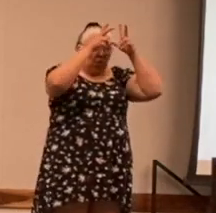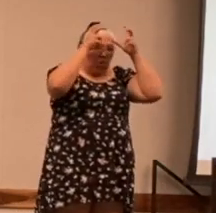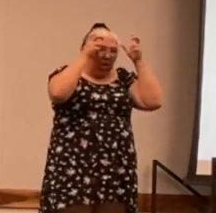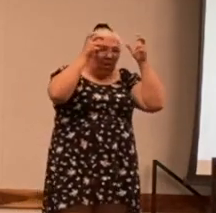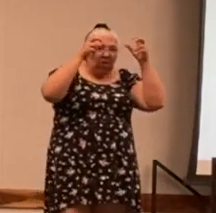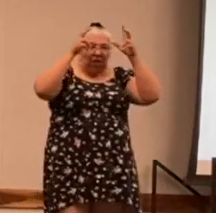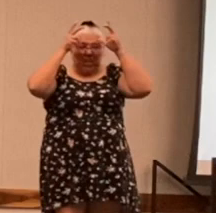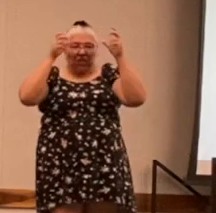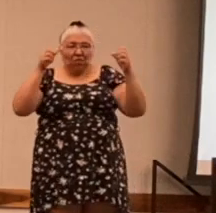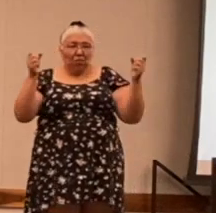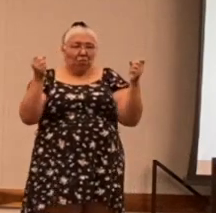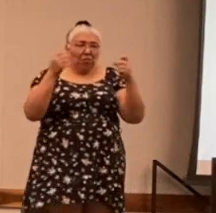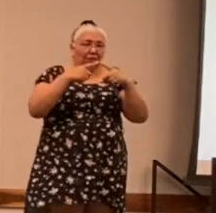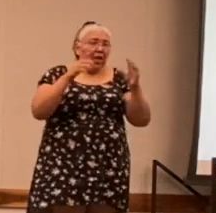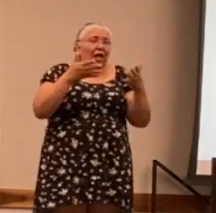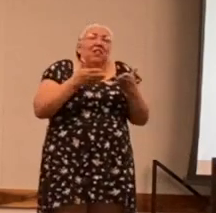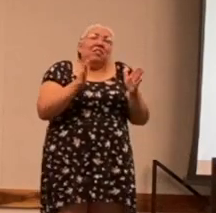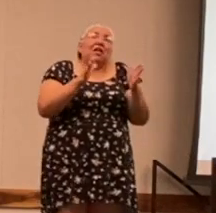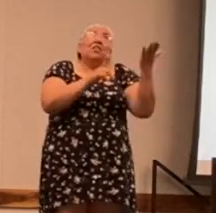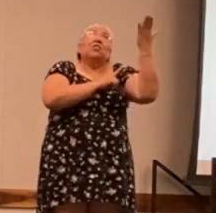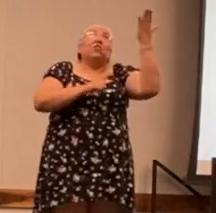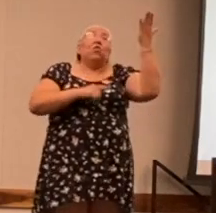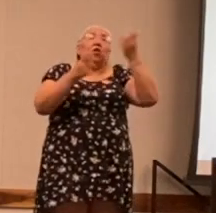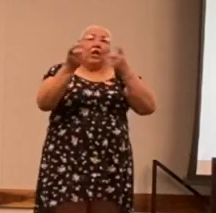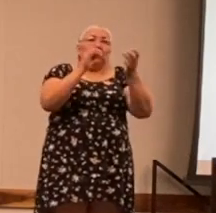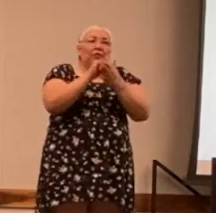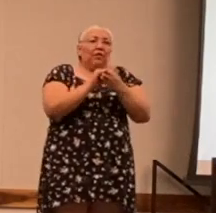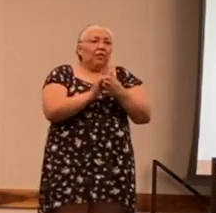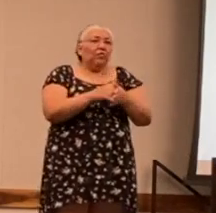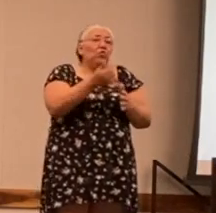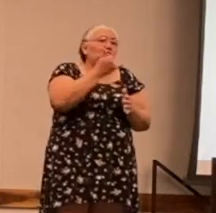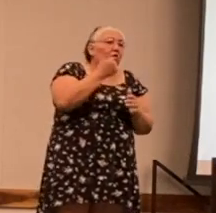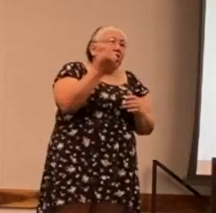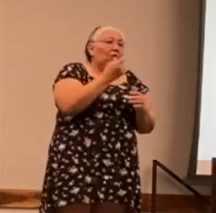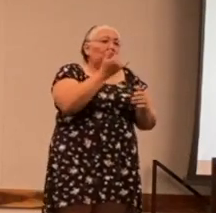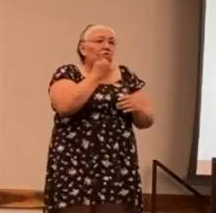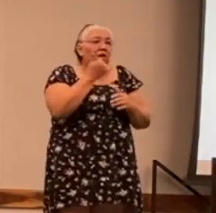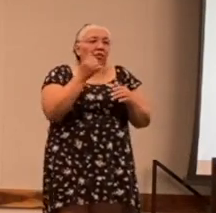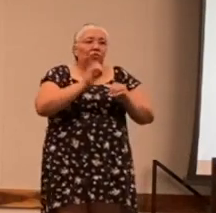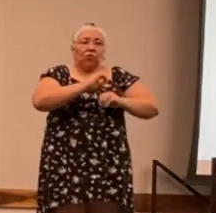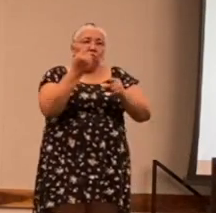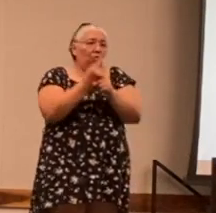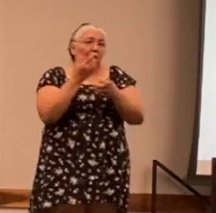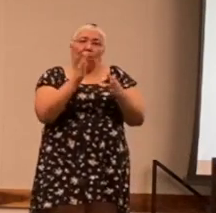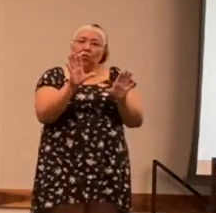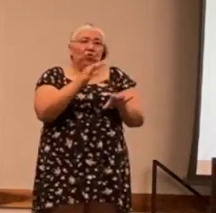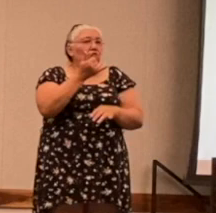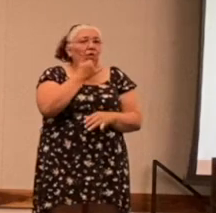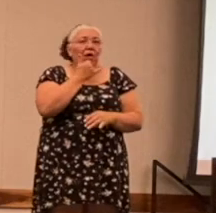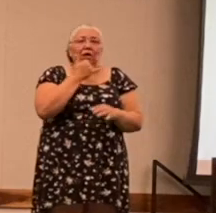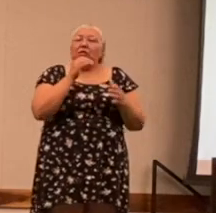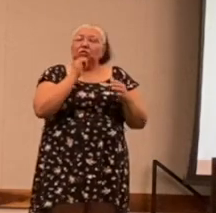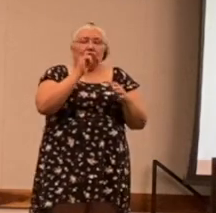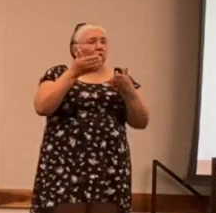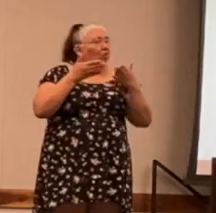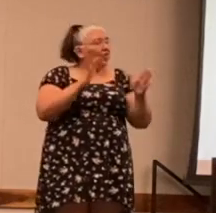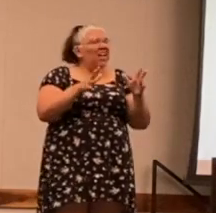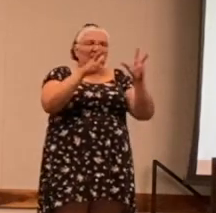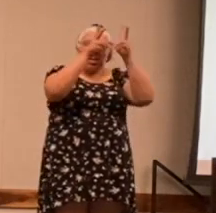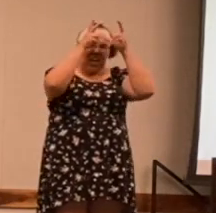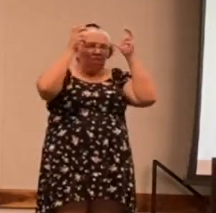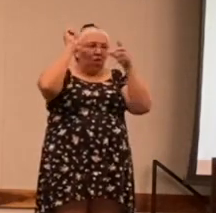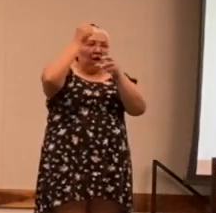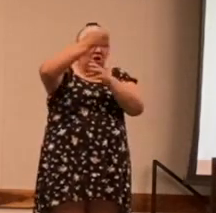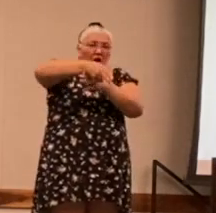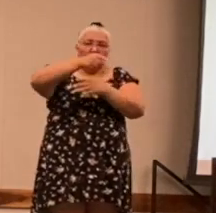I'm going to let the Lord handle it. Wrong is always wrong, and there's no right way to do wrong. Listen, do not let evil conquer you.